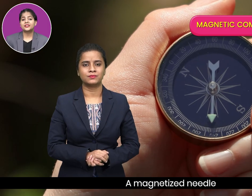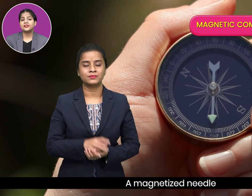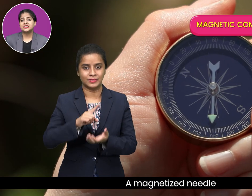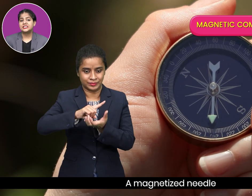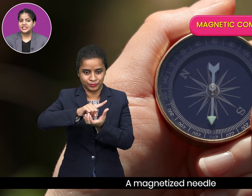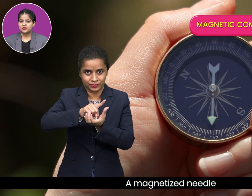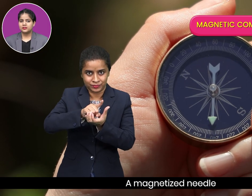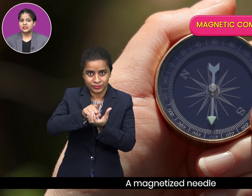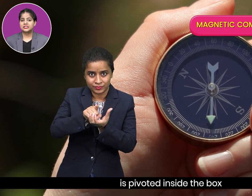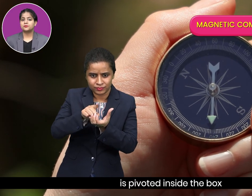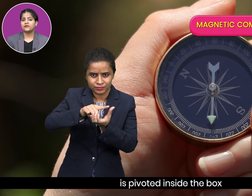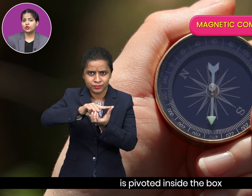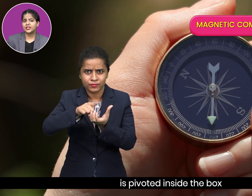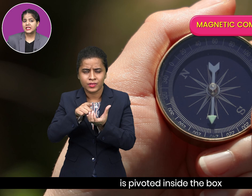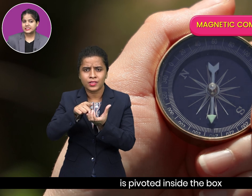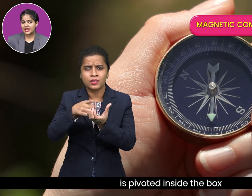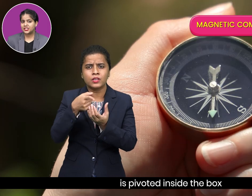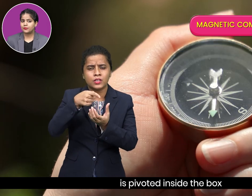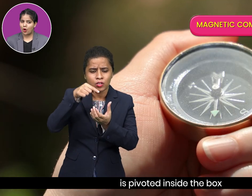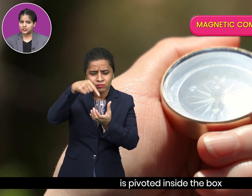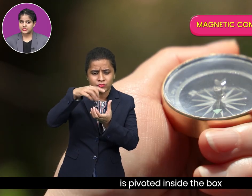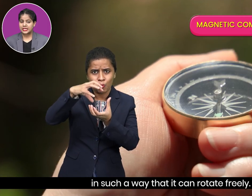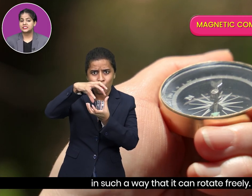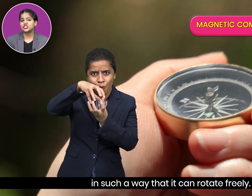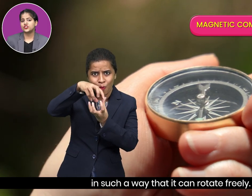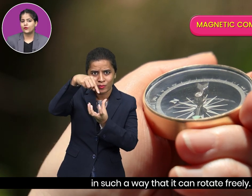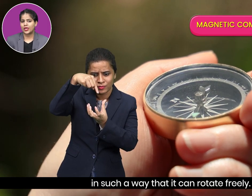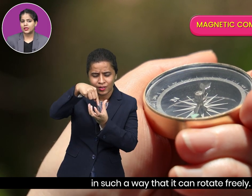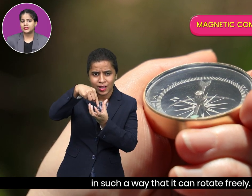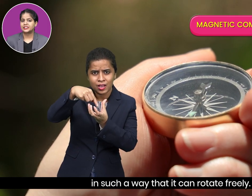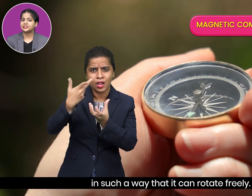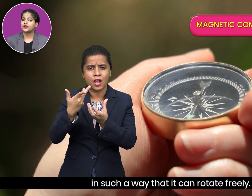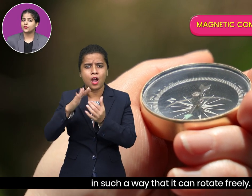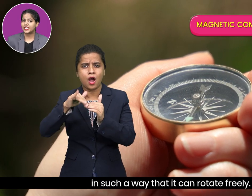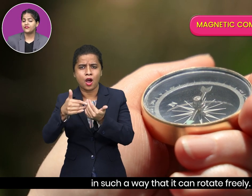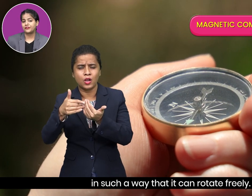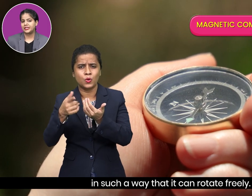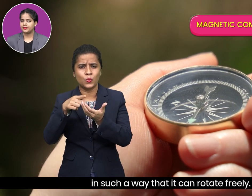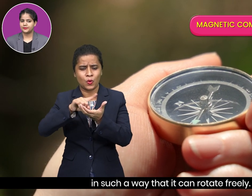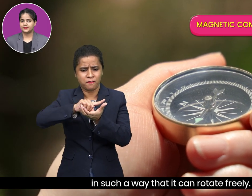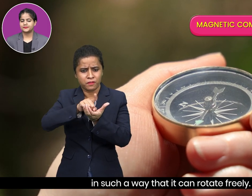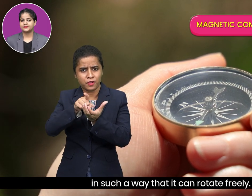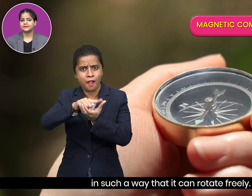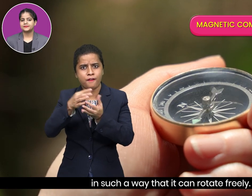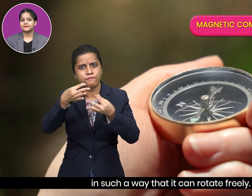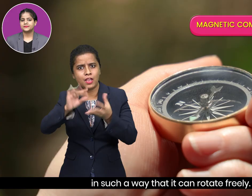A magnetized needle is pivoted inside the box in such a way that it can rotate freely.